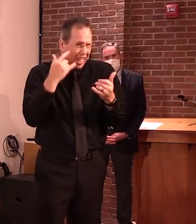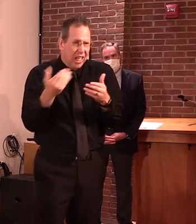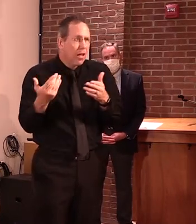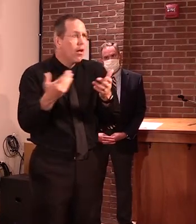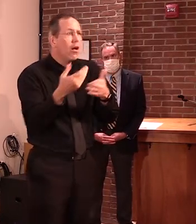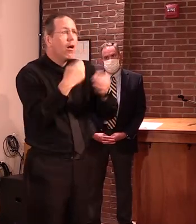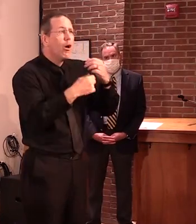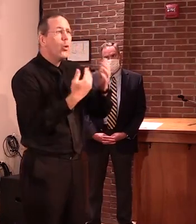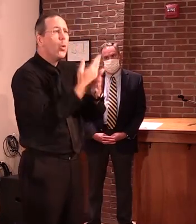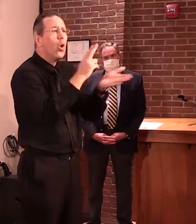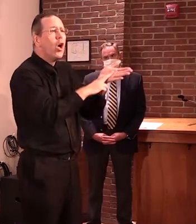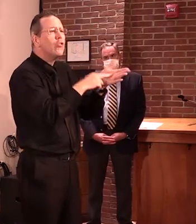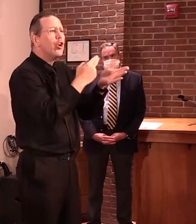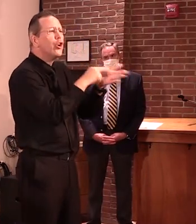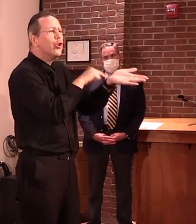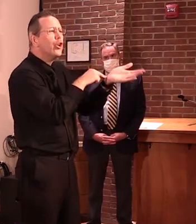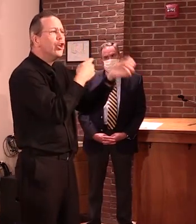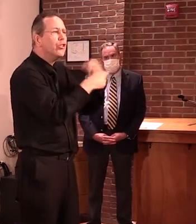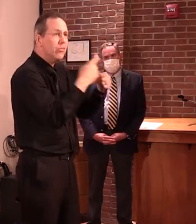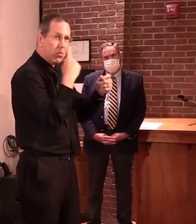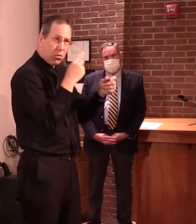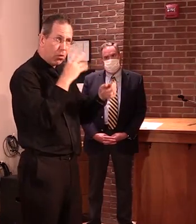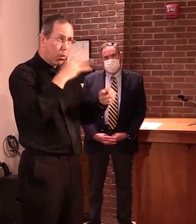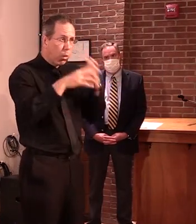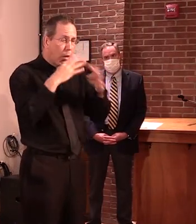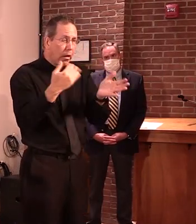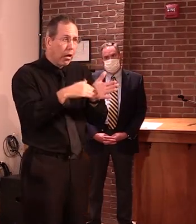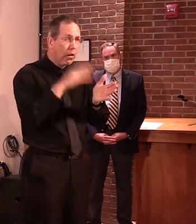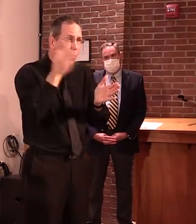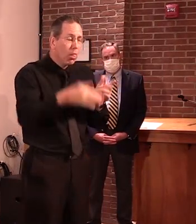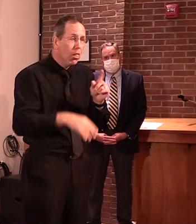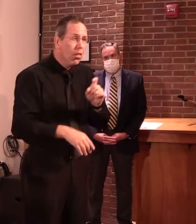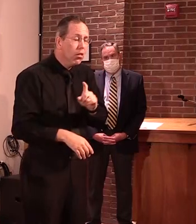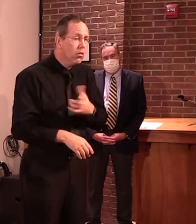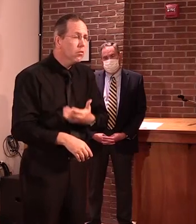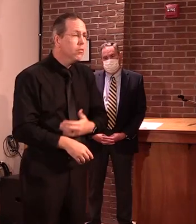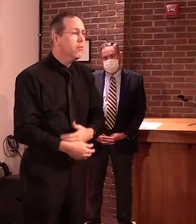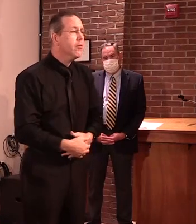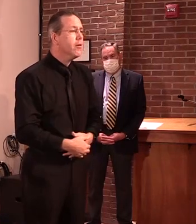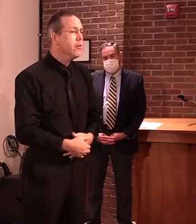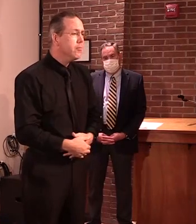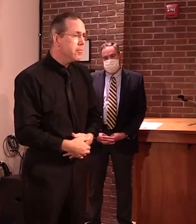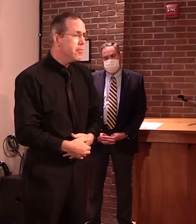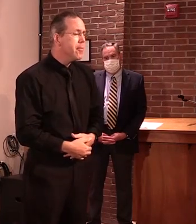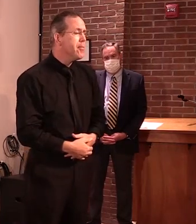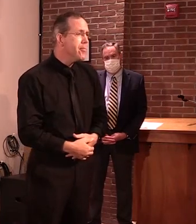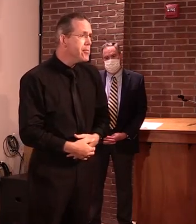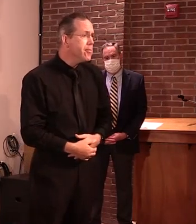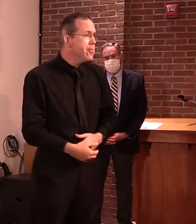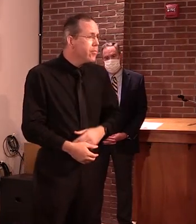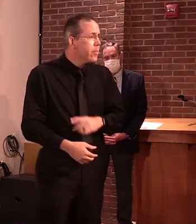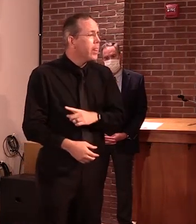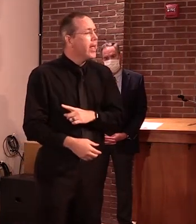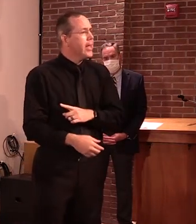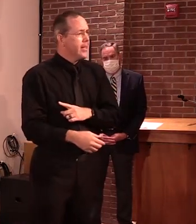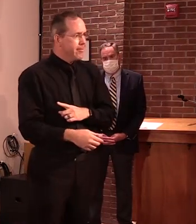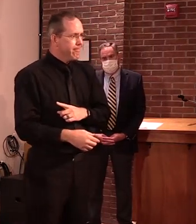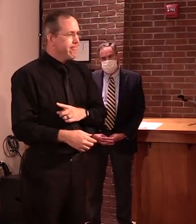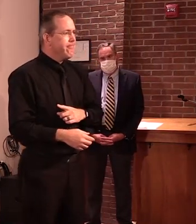Well, again, for this man's death? You know, what I said on Friday was I'd like to see the investigation, the results of the